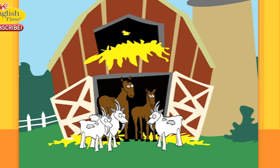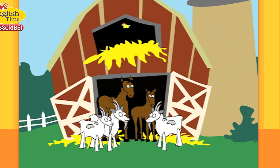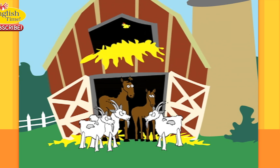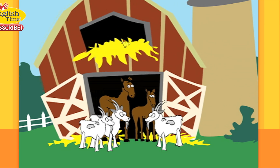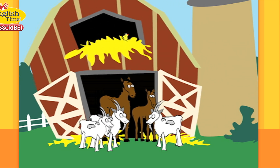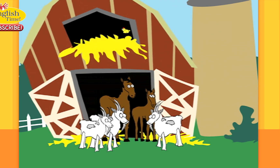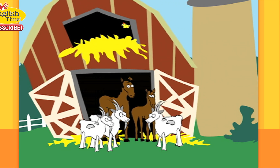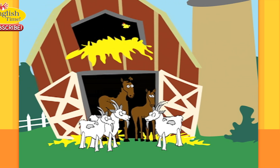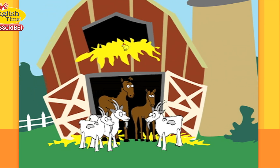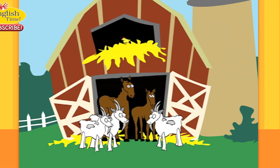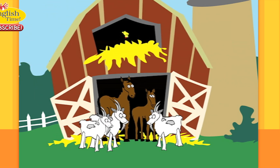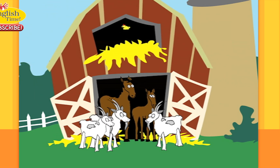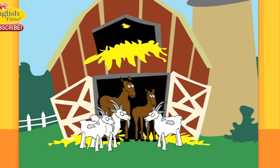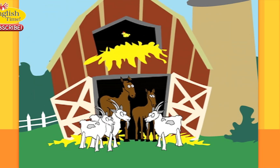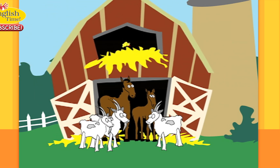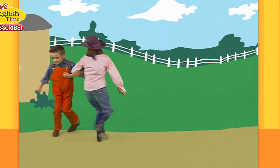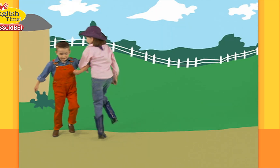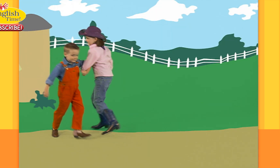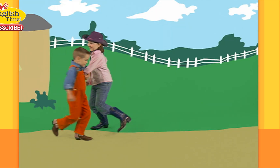house, yeah.